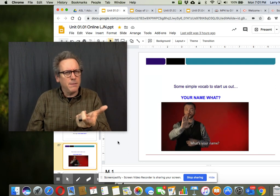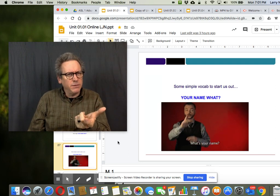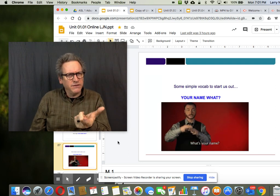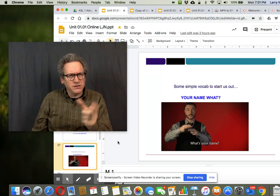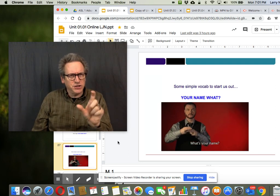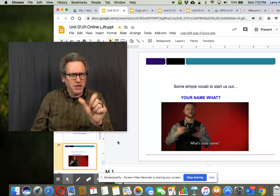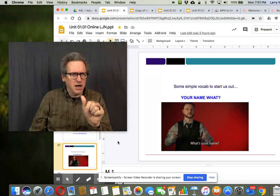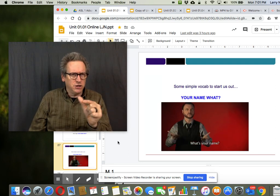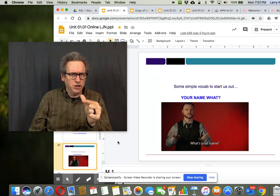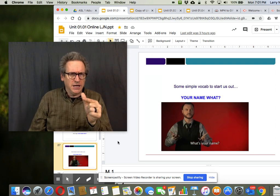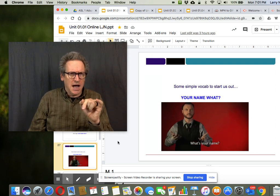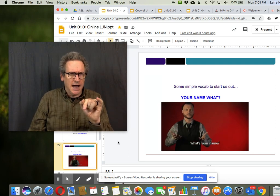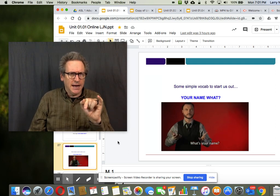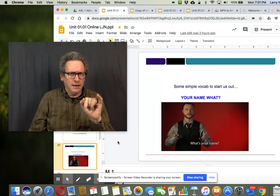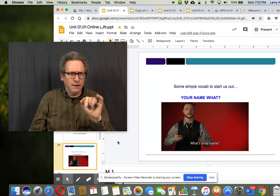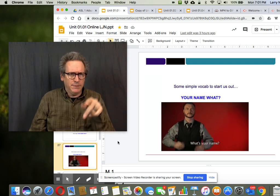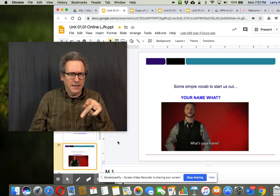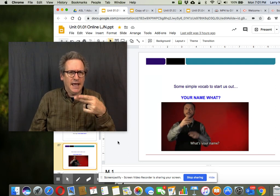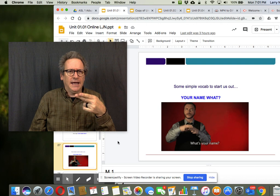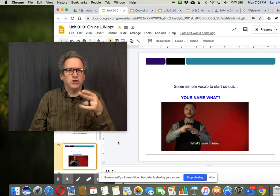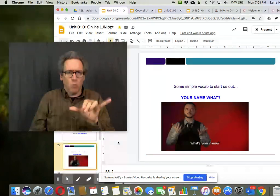Giphy.com, I believe it is, Giphy. I